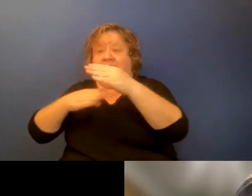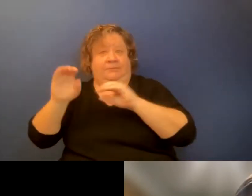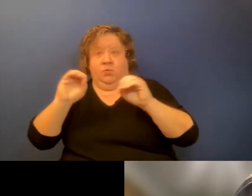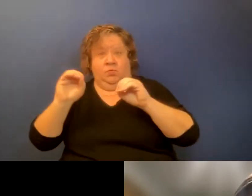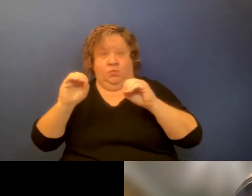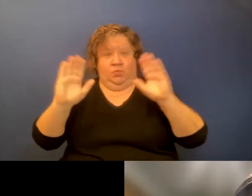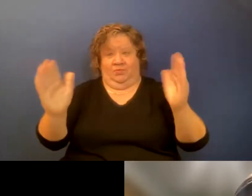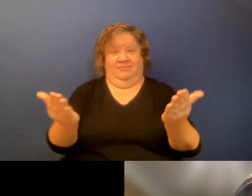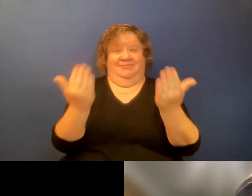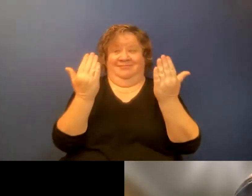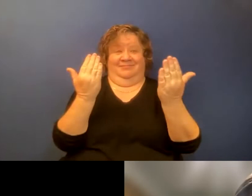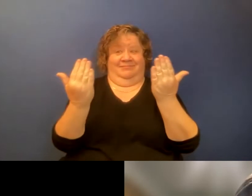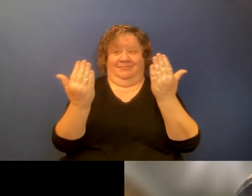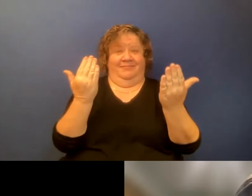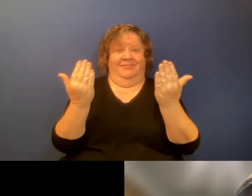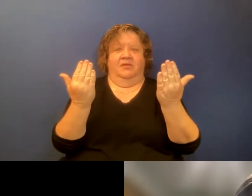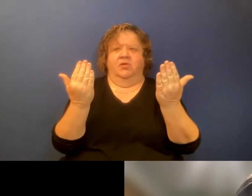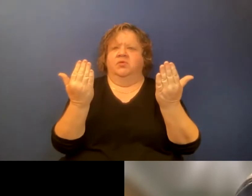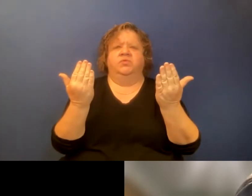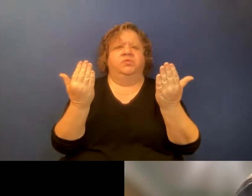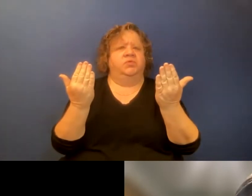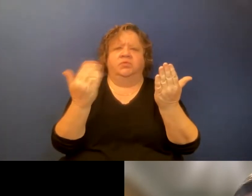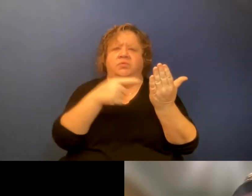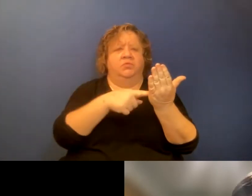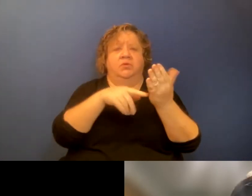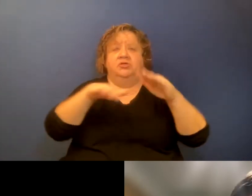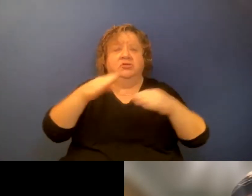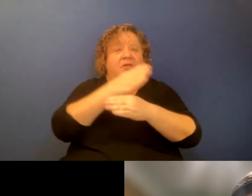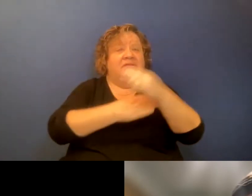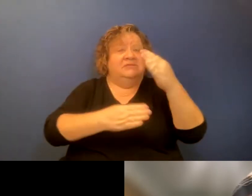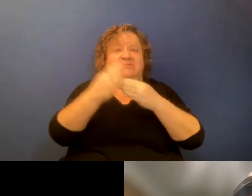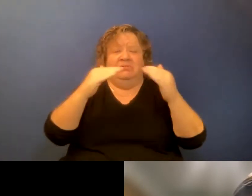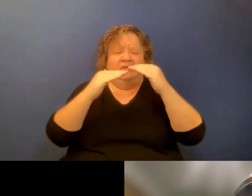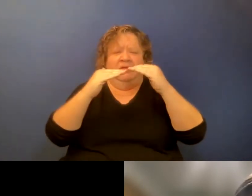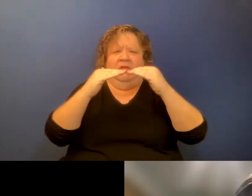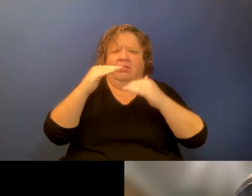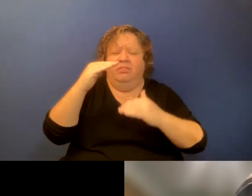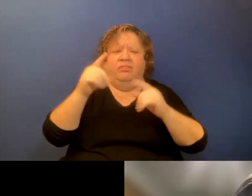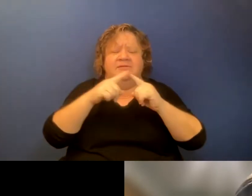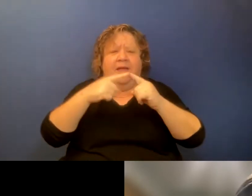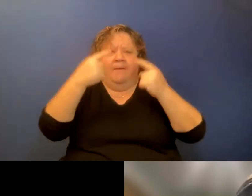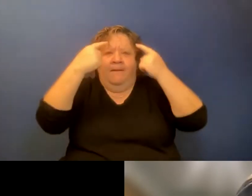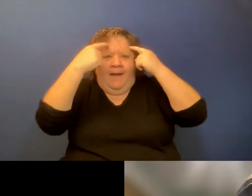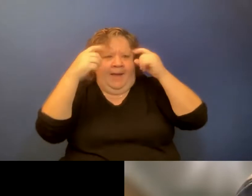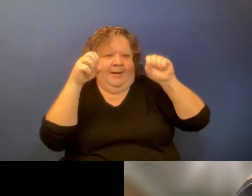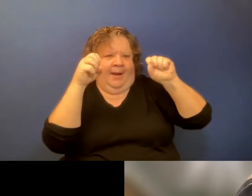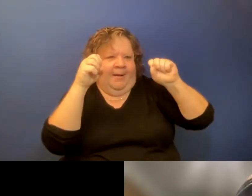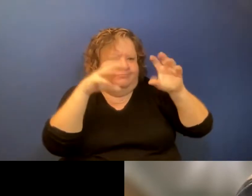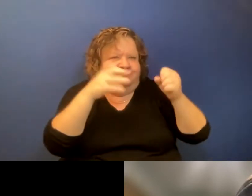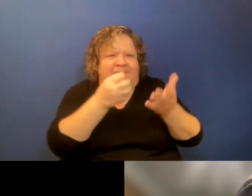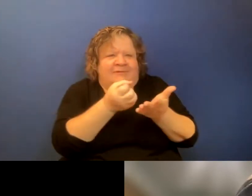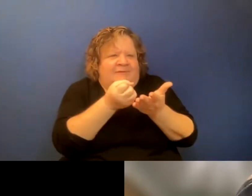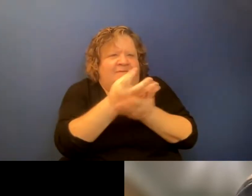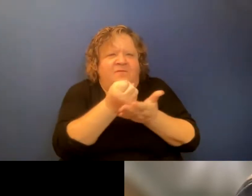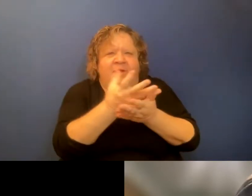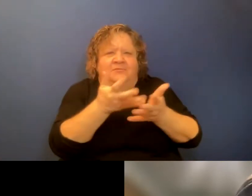early stimulation and responsive caregiving, and 41% more likely to feel discriminated against, right?